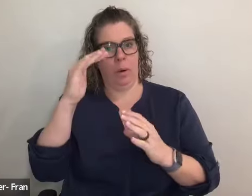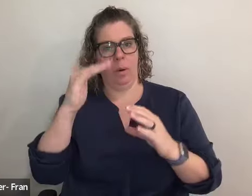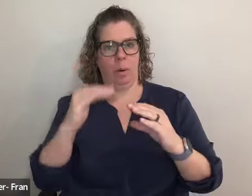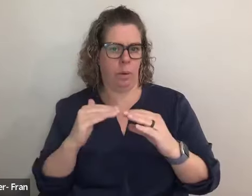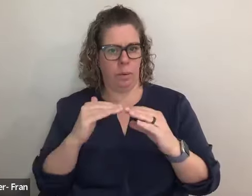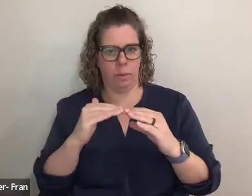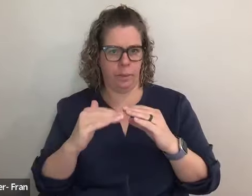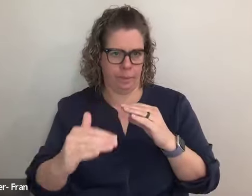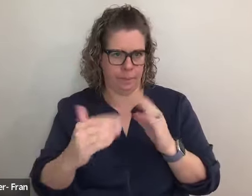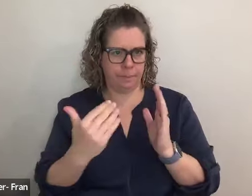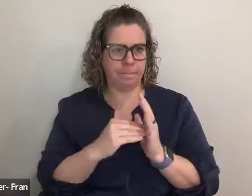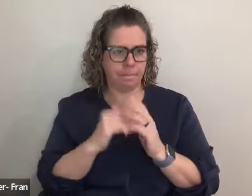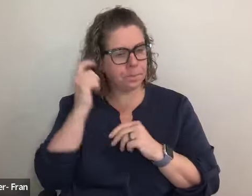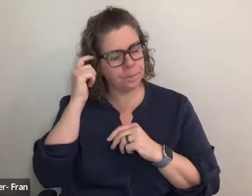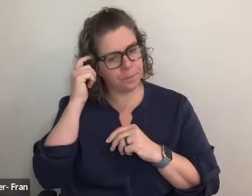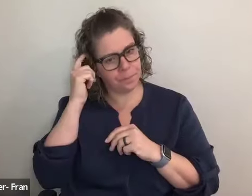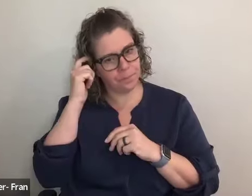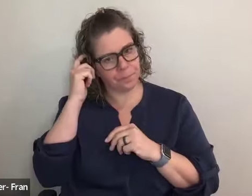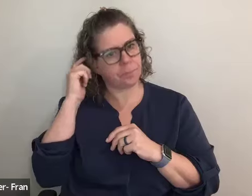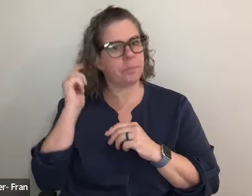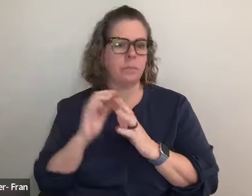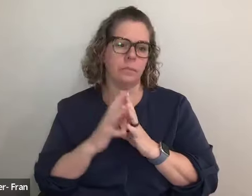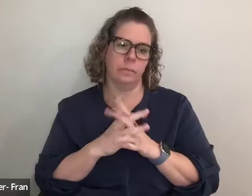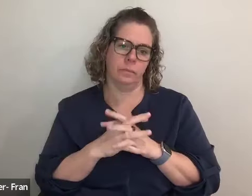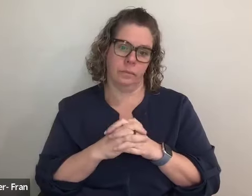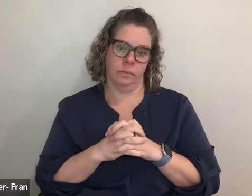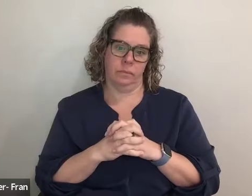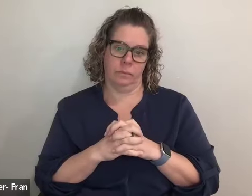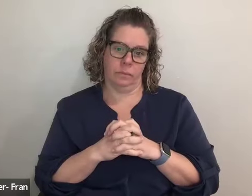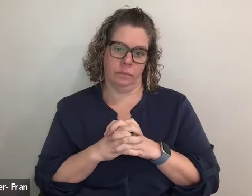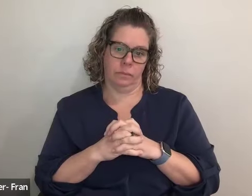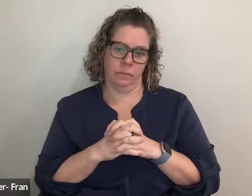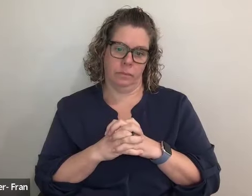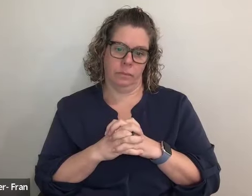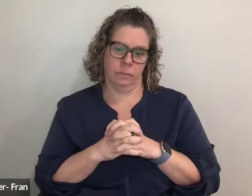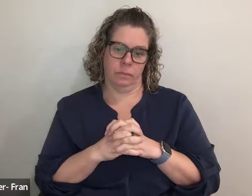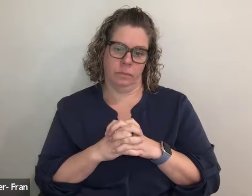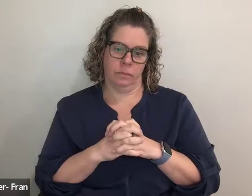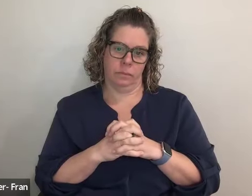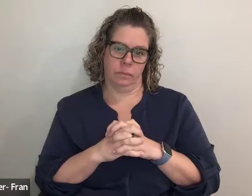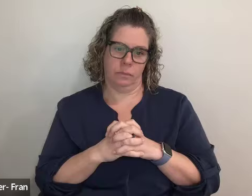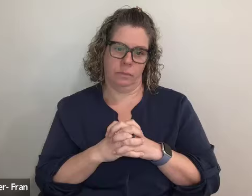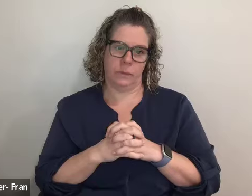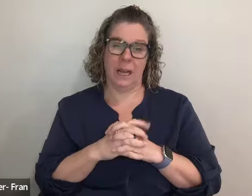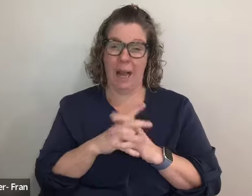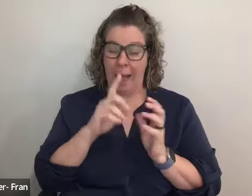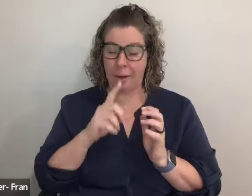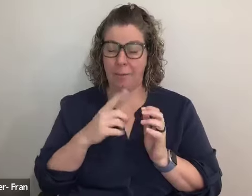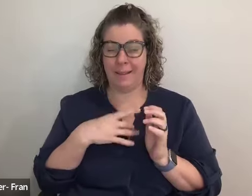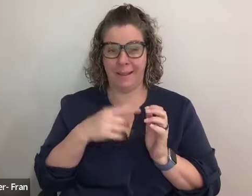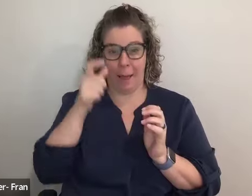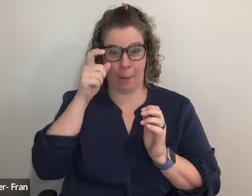And then another really neat thing, I'm a big fan of the moon and